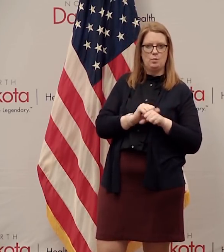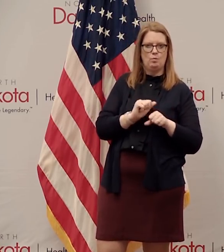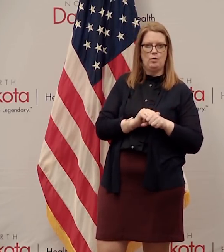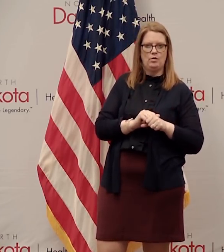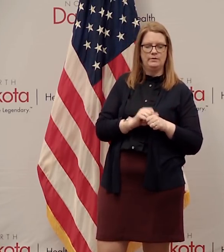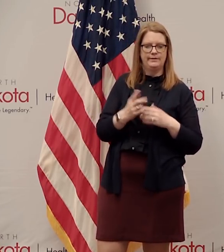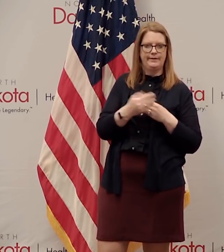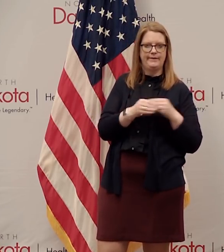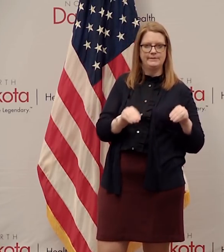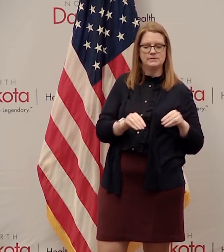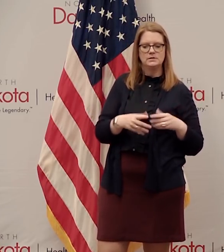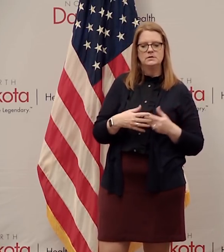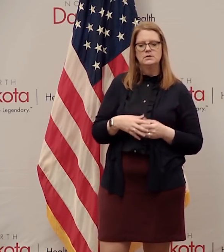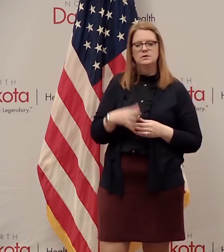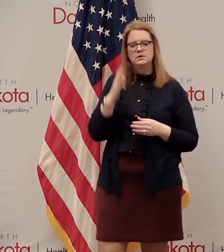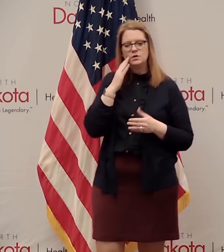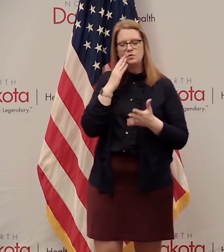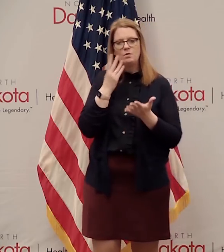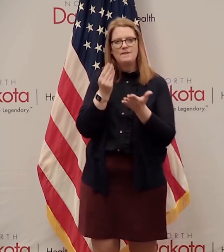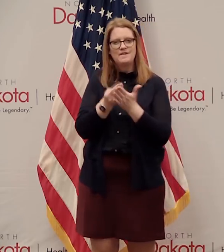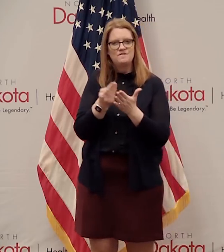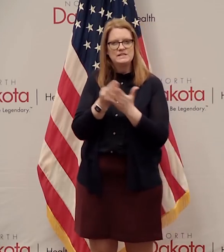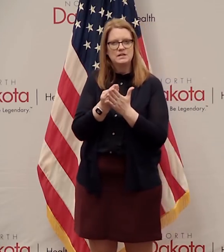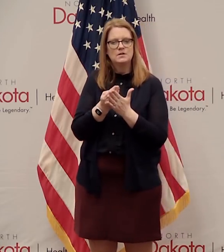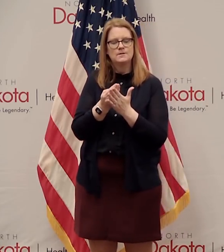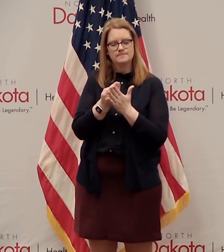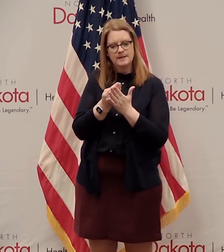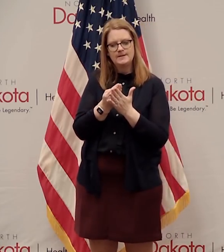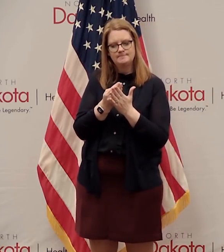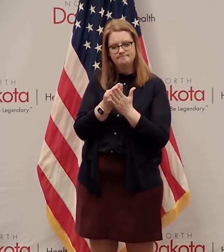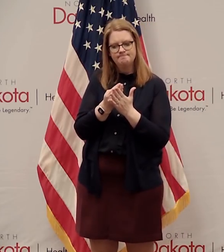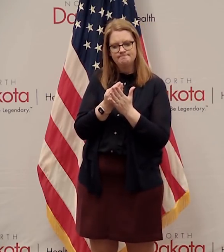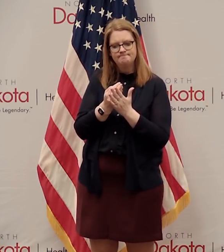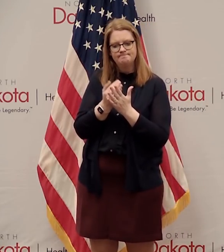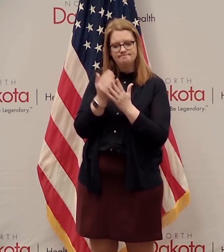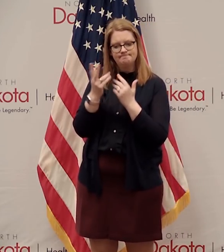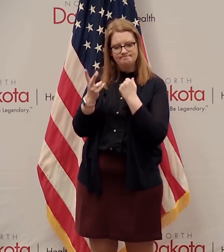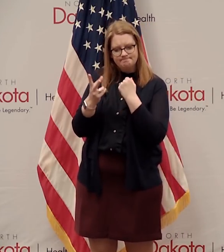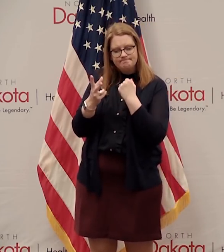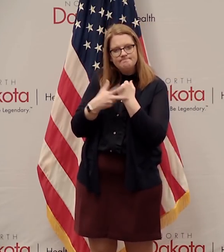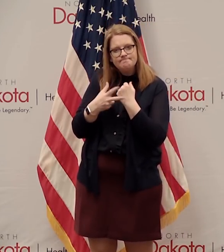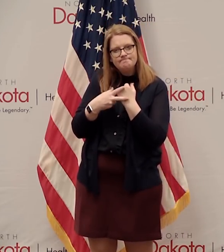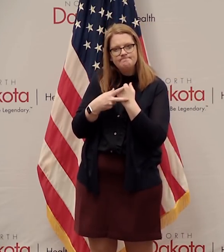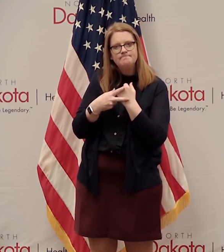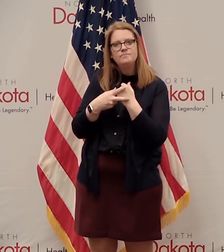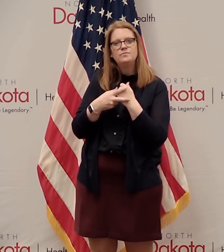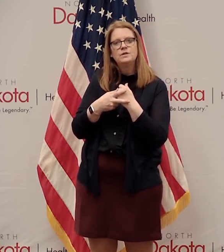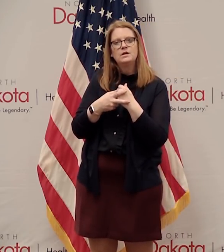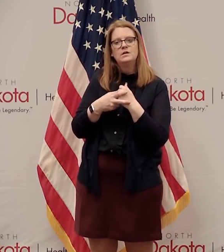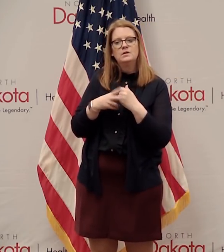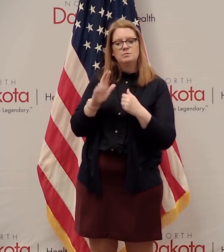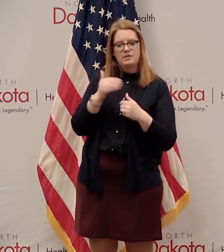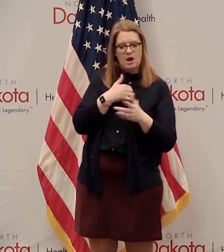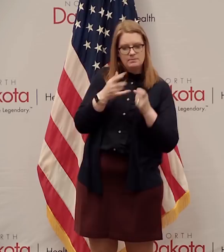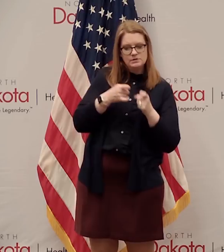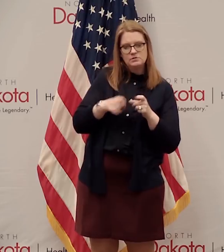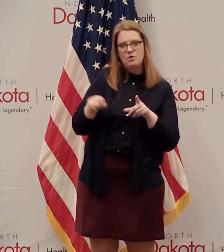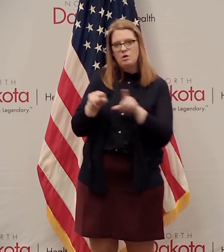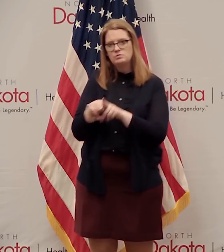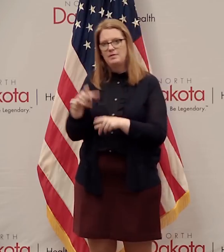fiscal discipline been exhibited by our administration in conjunction with the legislature. We're